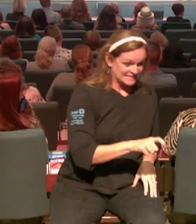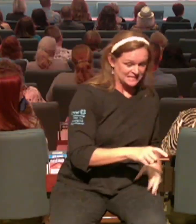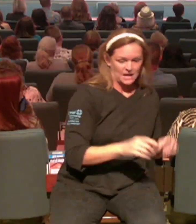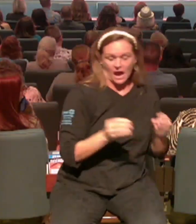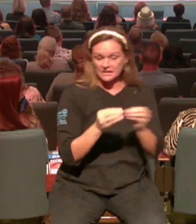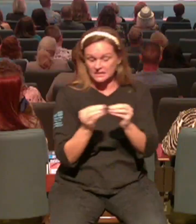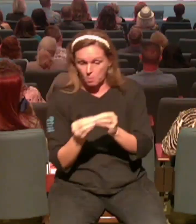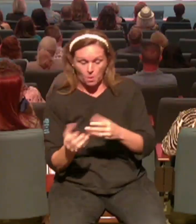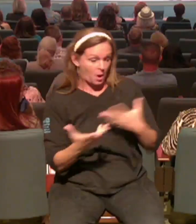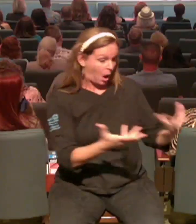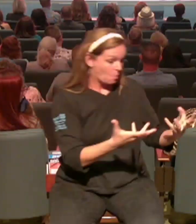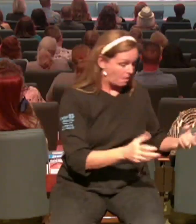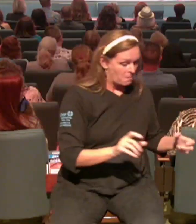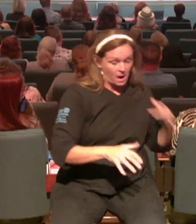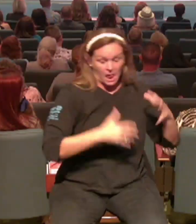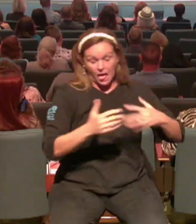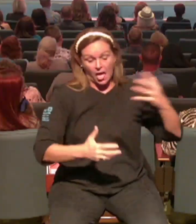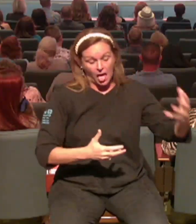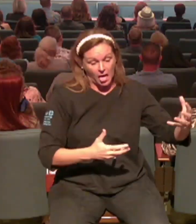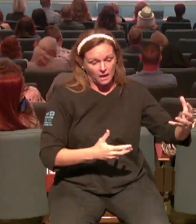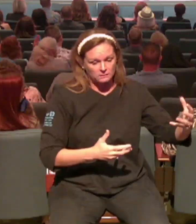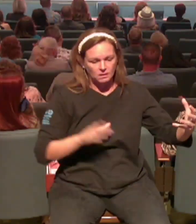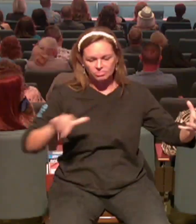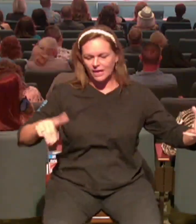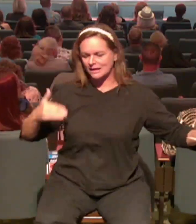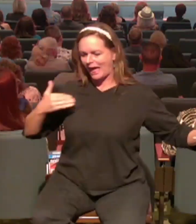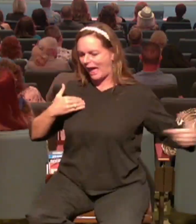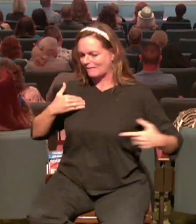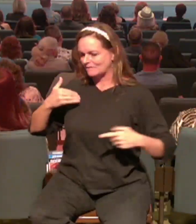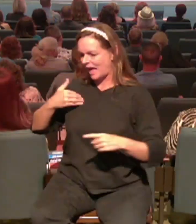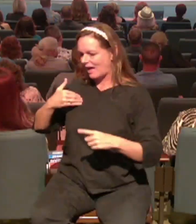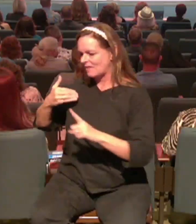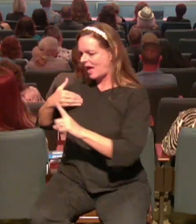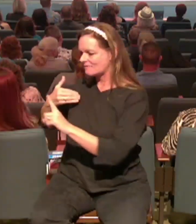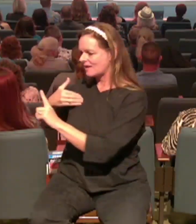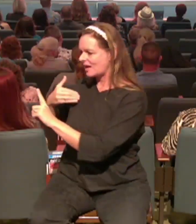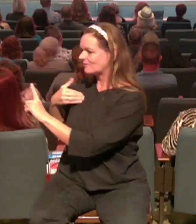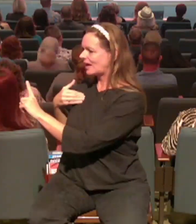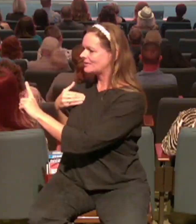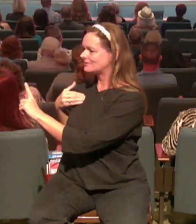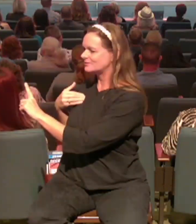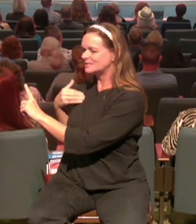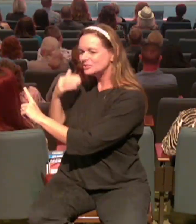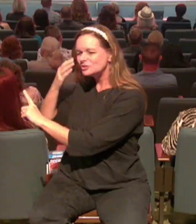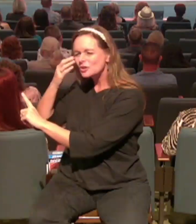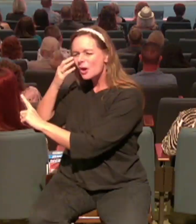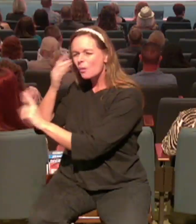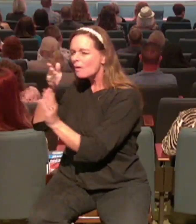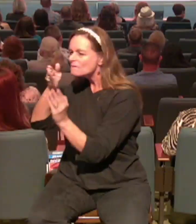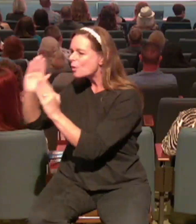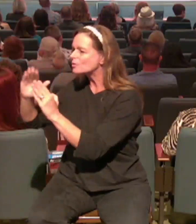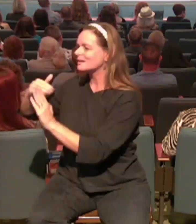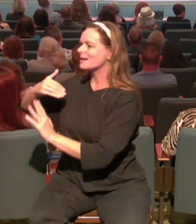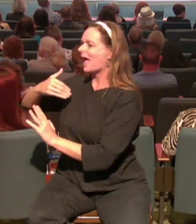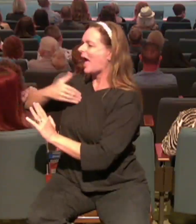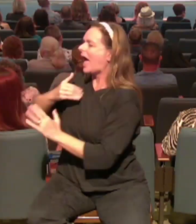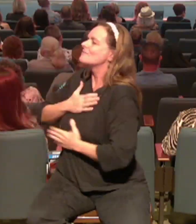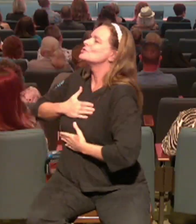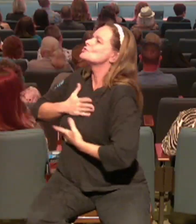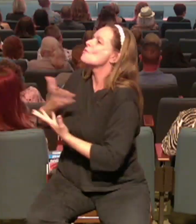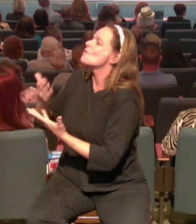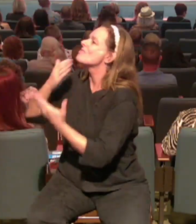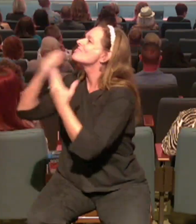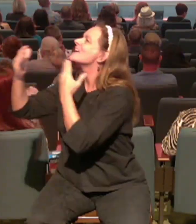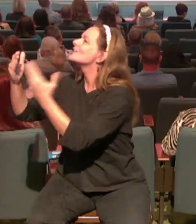get it. I've been there myself. It's sometimes like we're the spoiled teenagers, spiritually speaking. You know, have you ever seen a teenager that like they got to